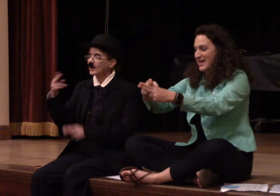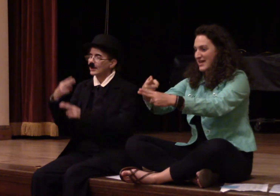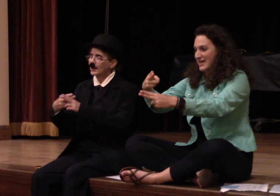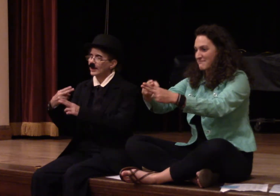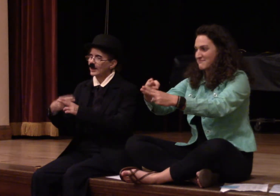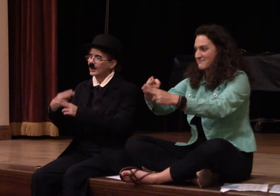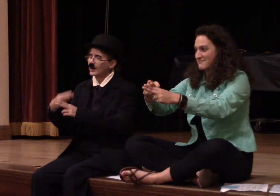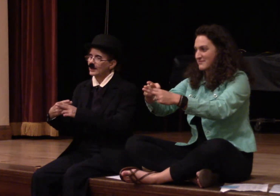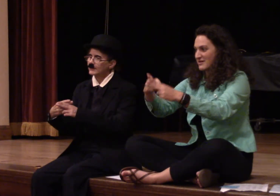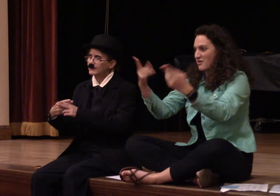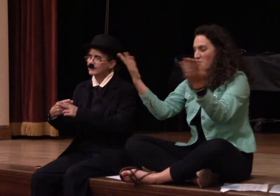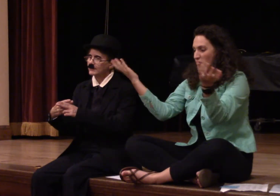name what?